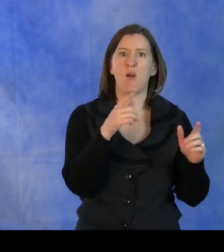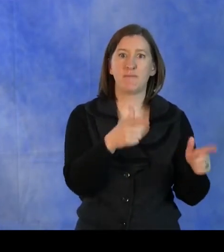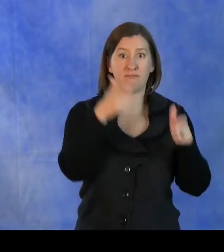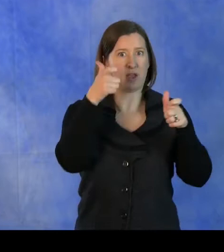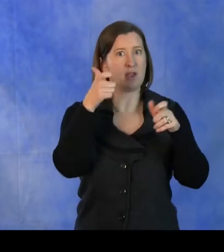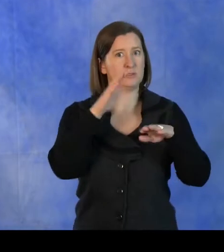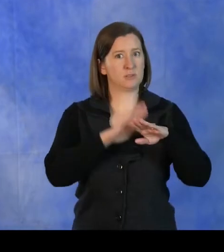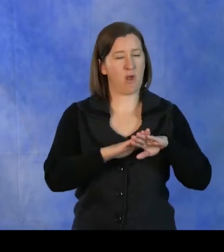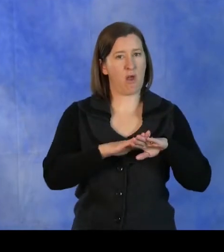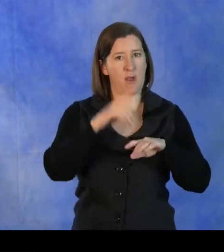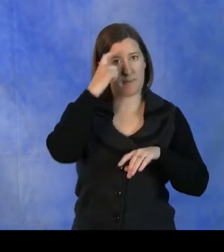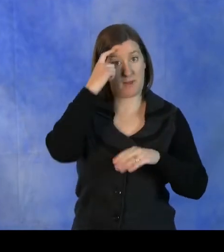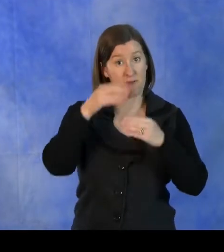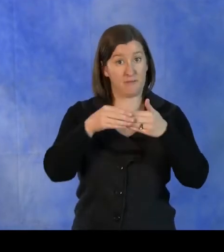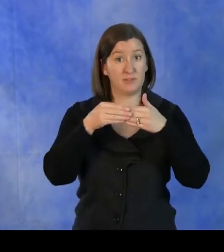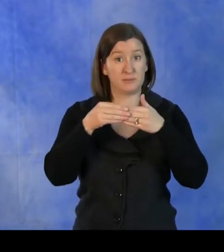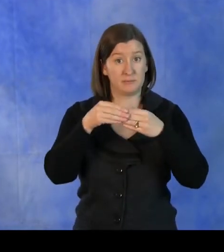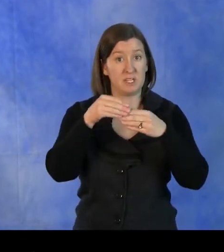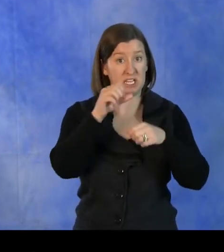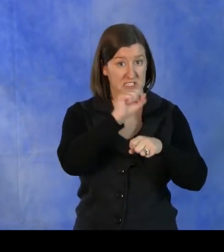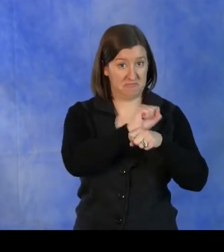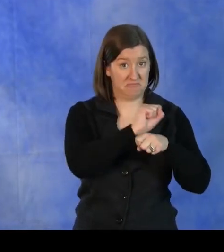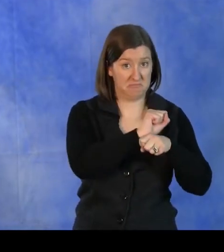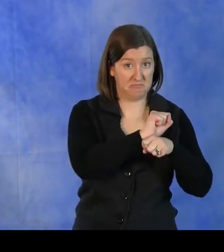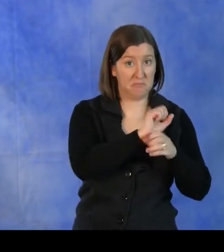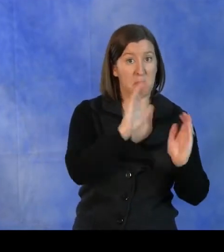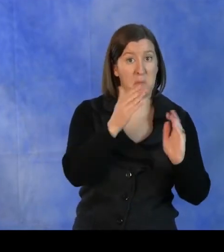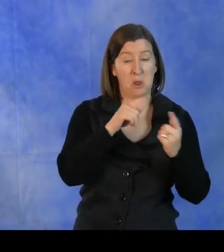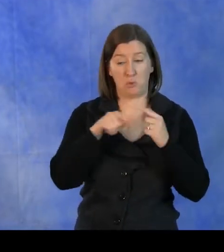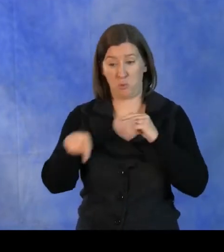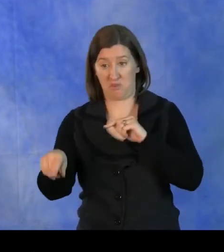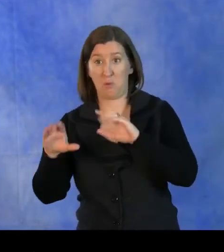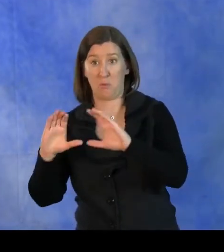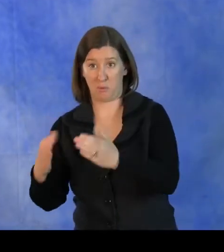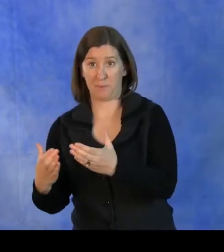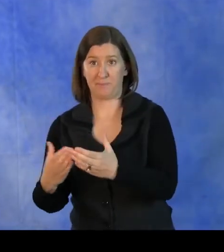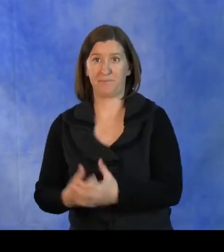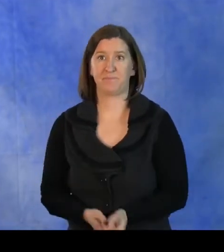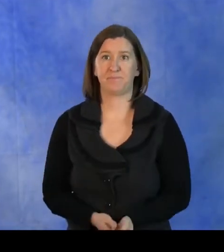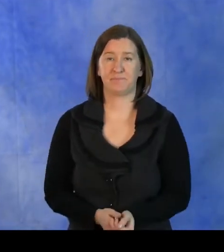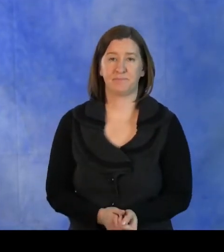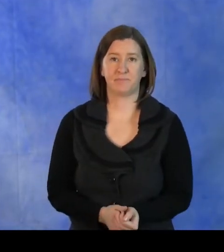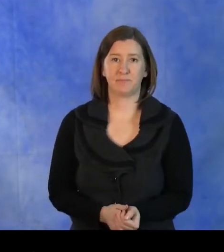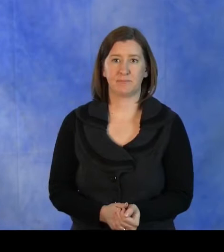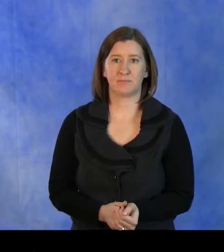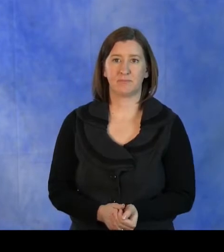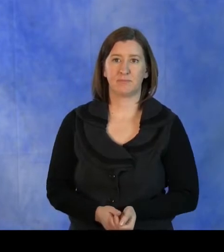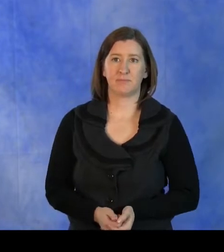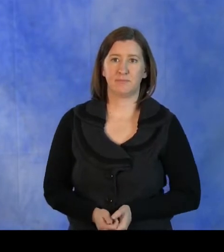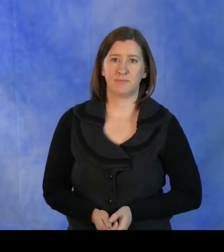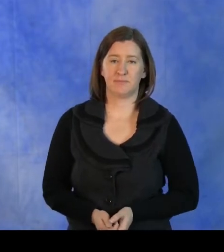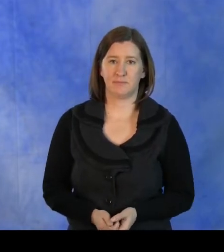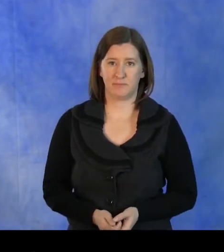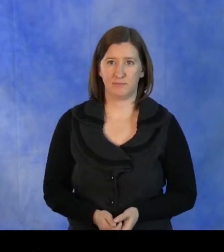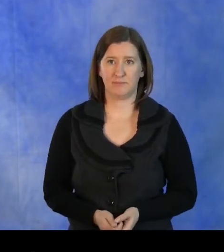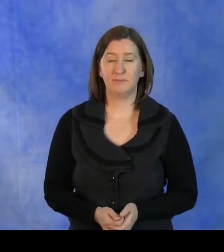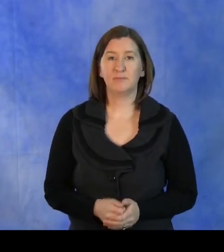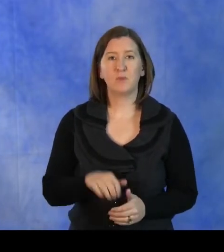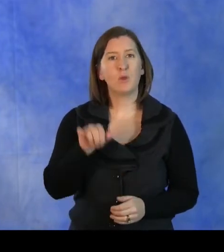bilingual would do better on mental flexibility assignments compared to the person who